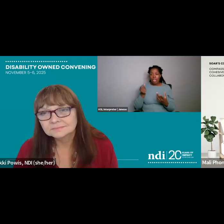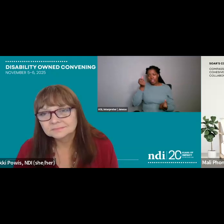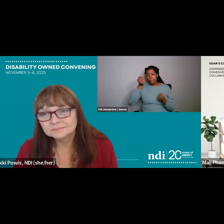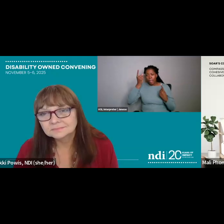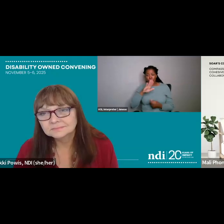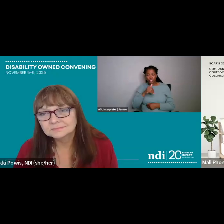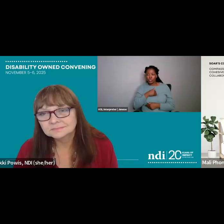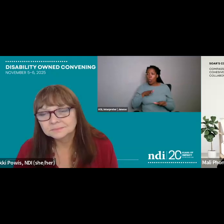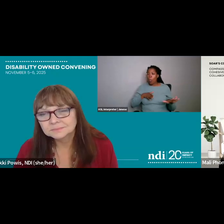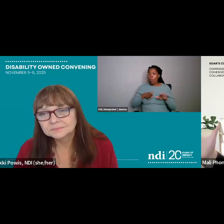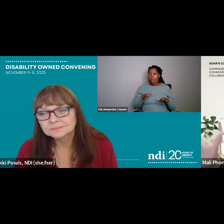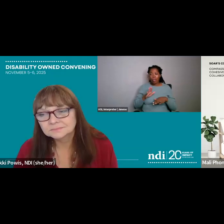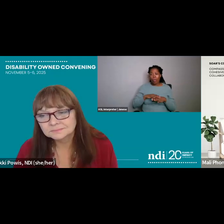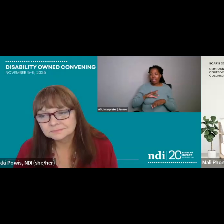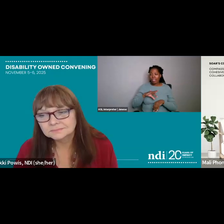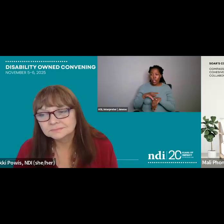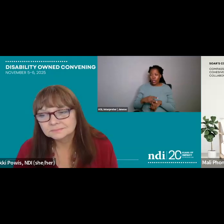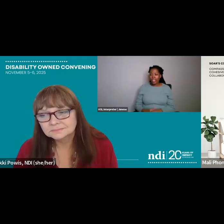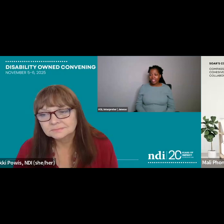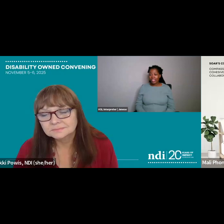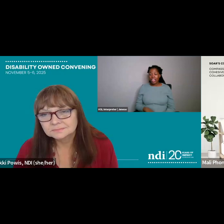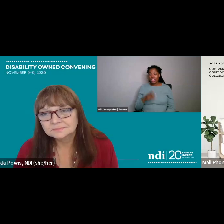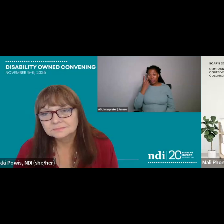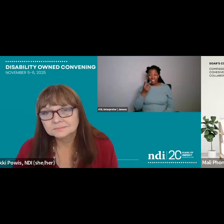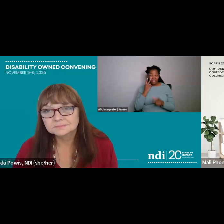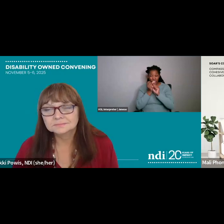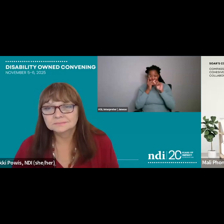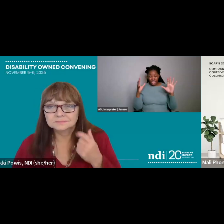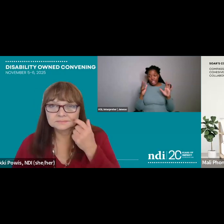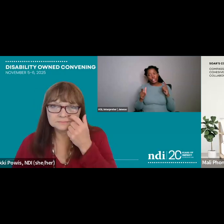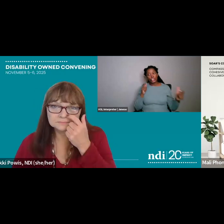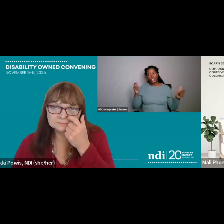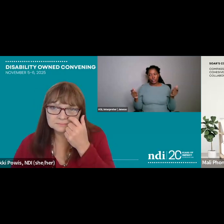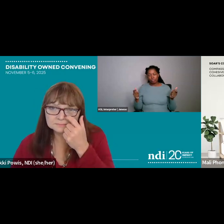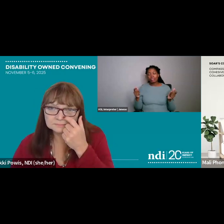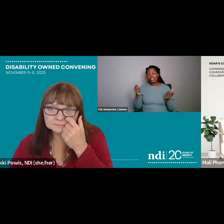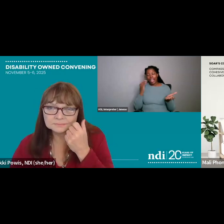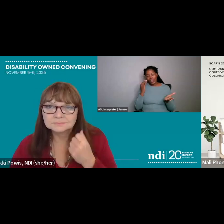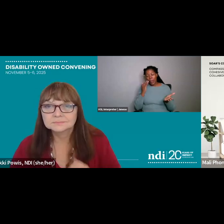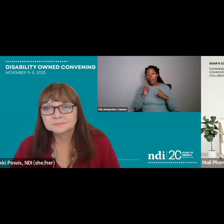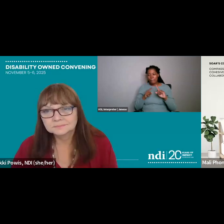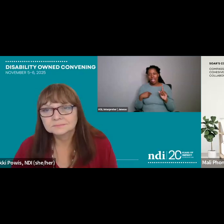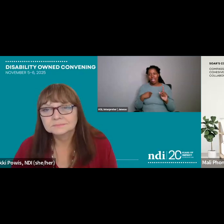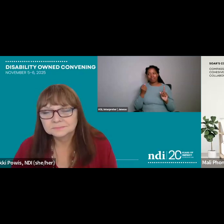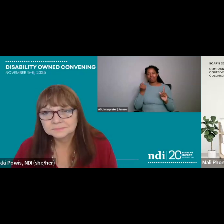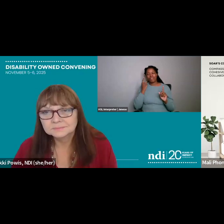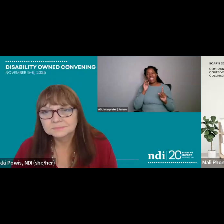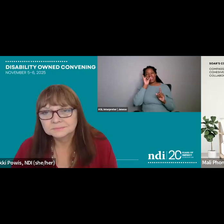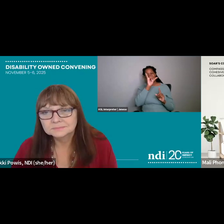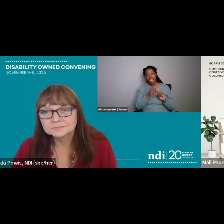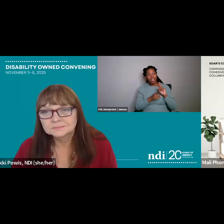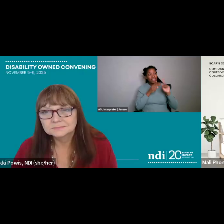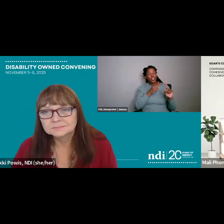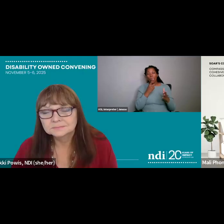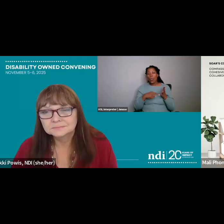is truly ethereal, truly huge, but I get up every morning knowing that that's what I exist for. I want to